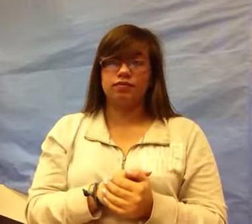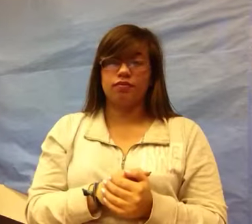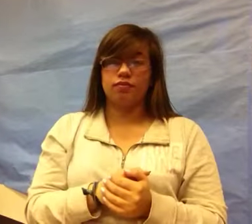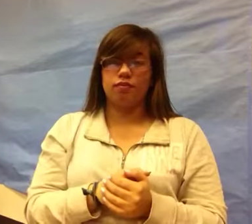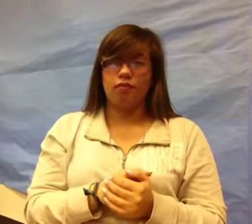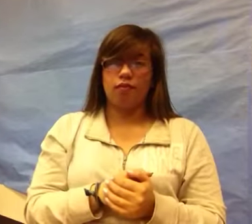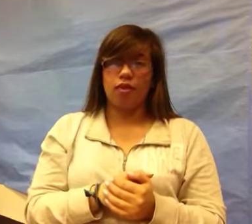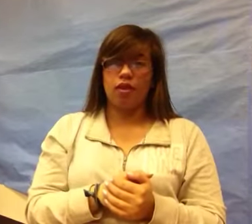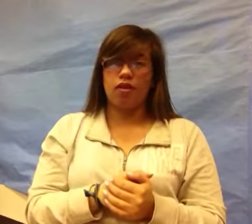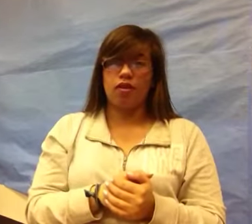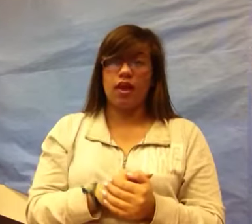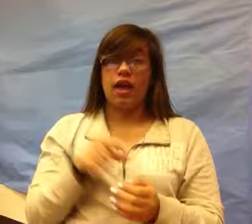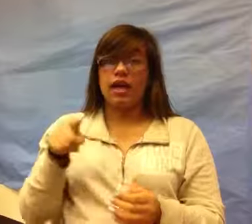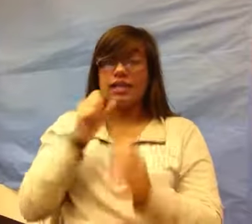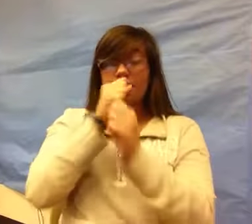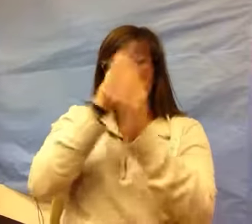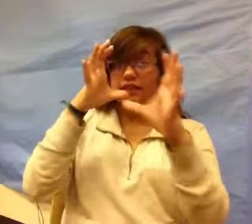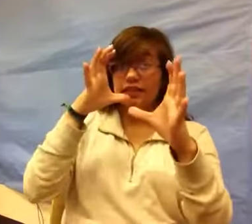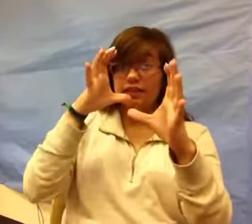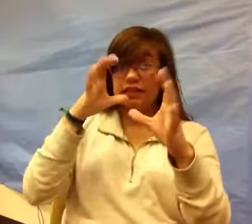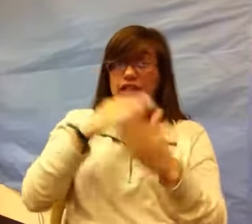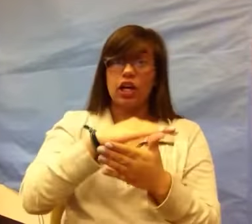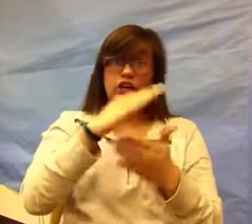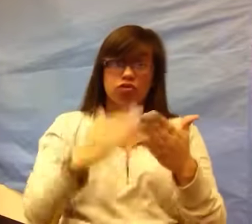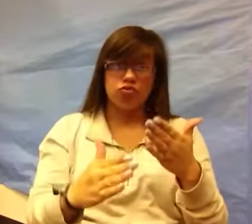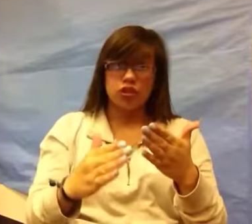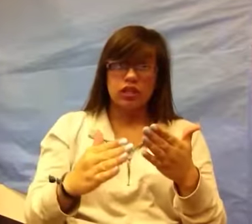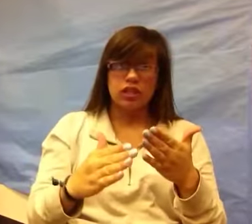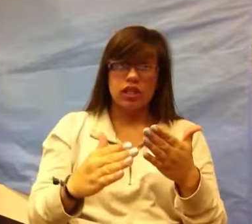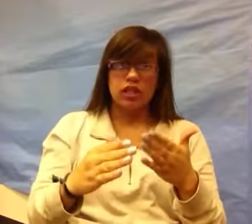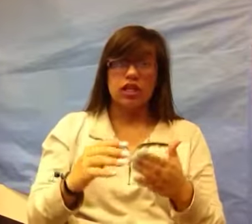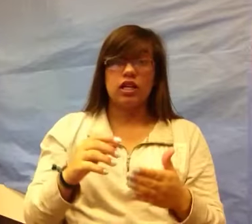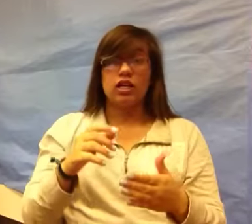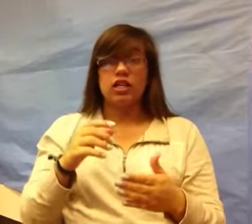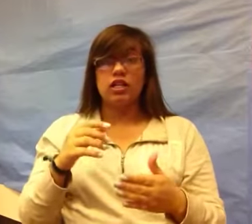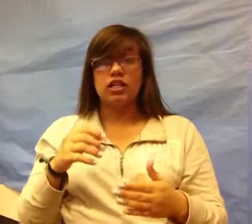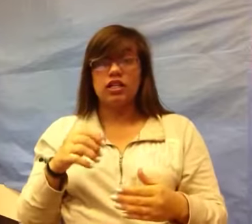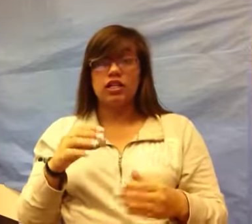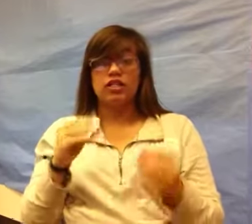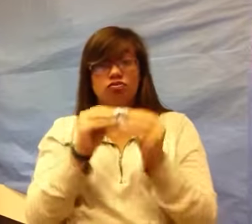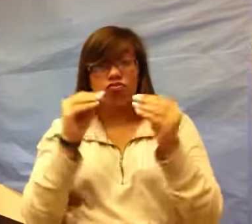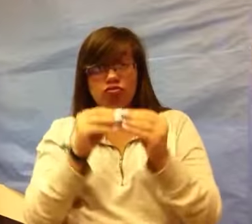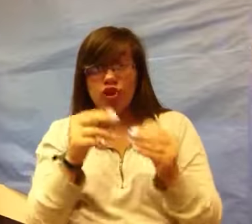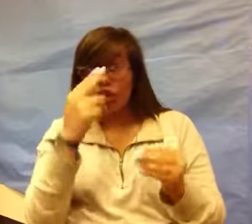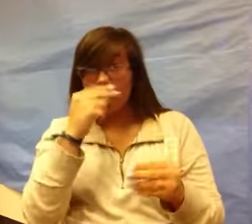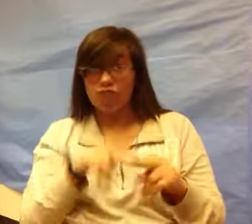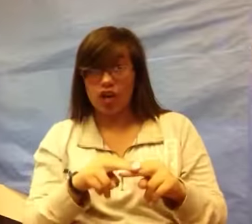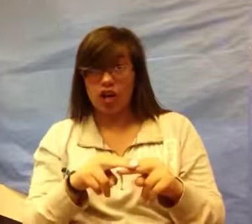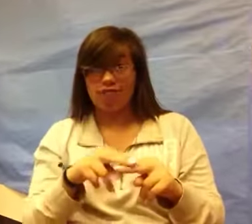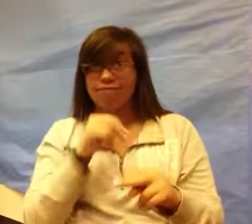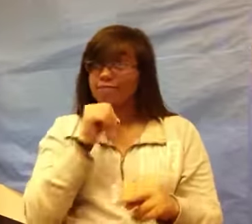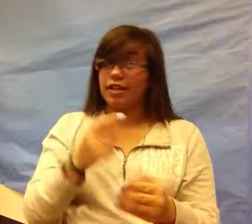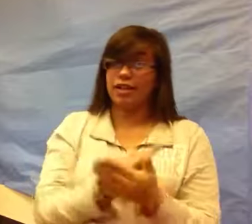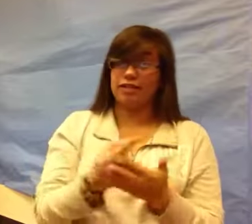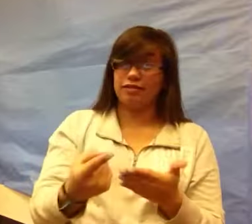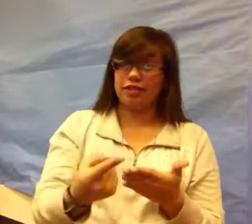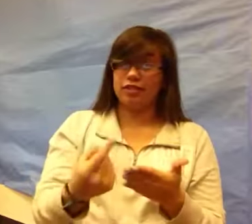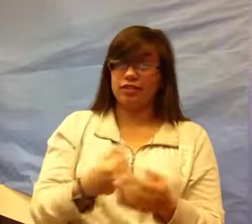the not weekend. Well, in this case, it was proved to be true. There's a lot of cases throughout the history of psychology where